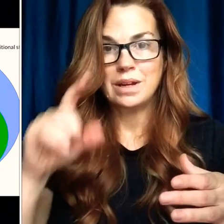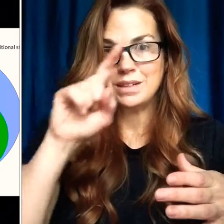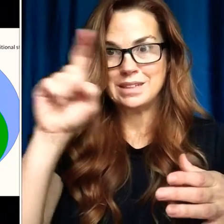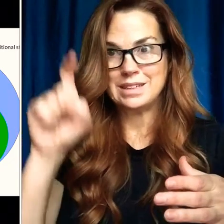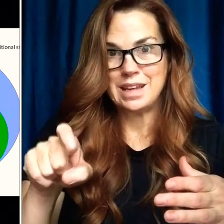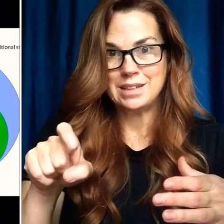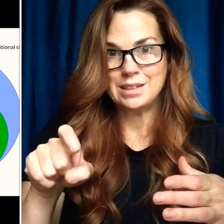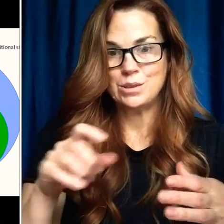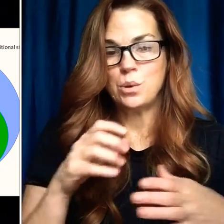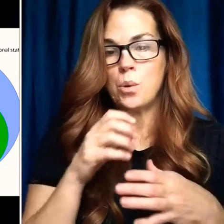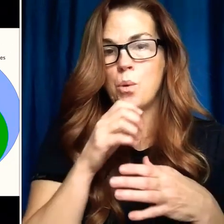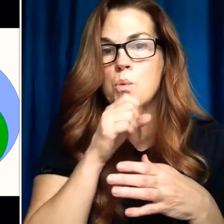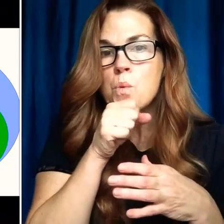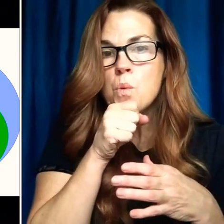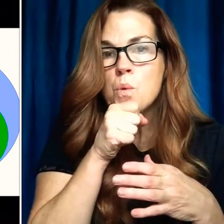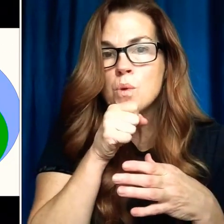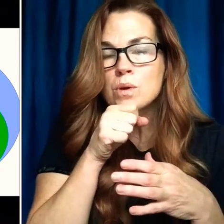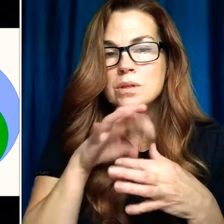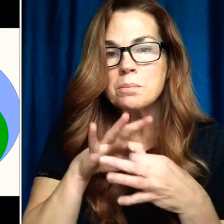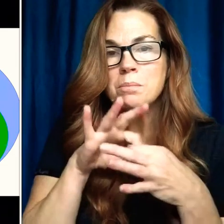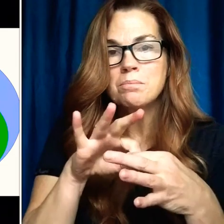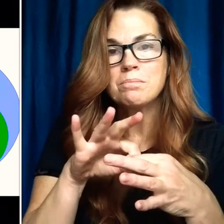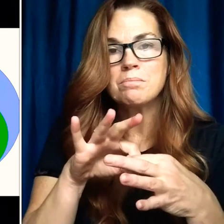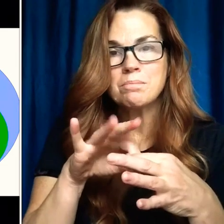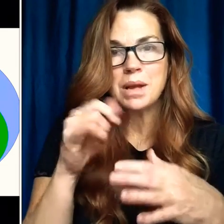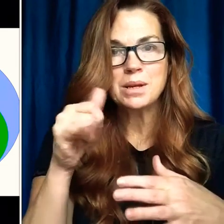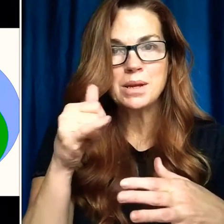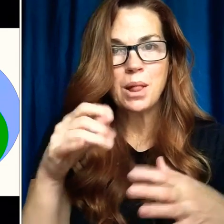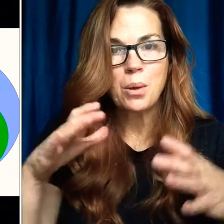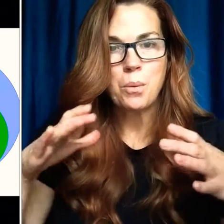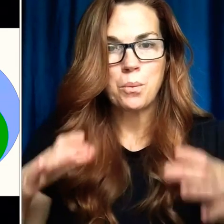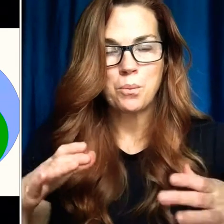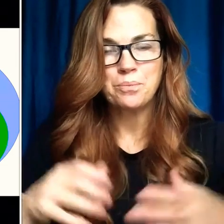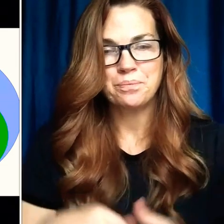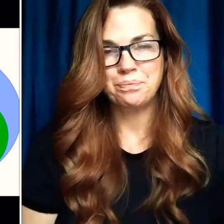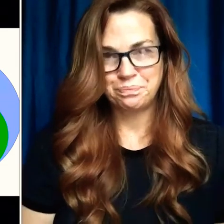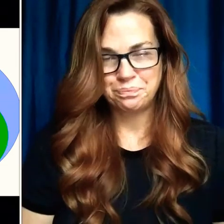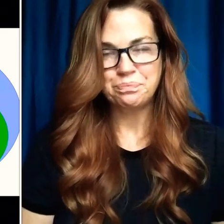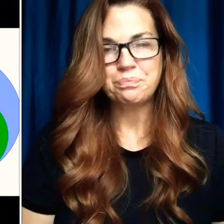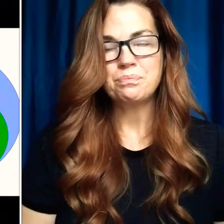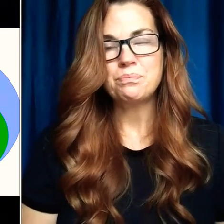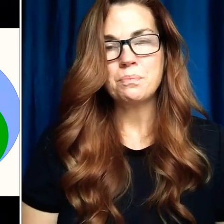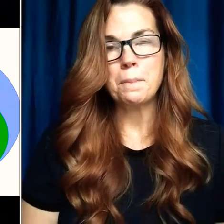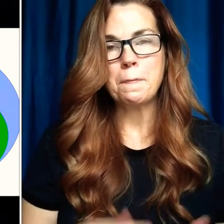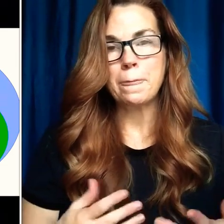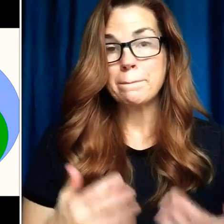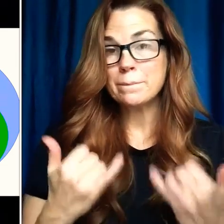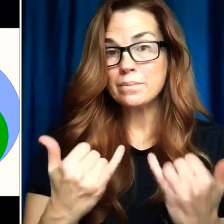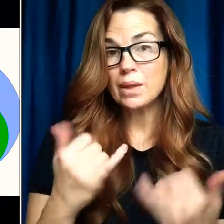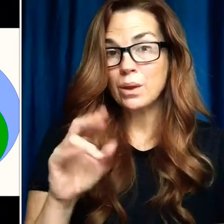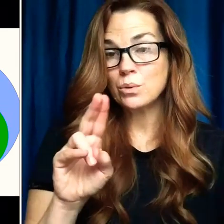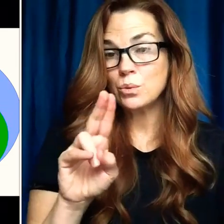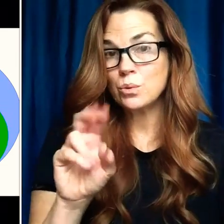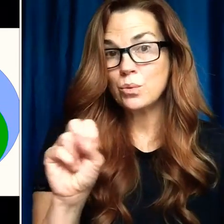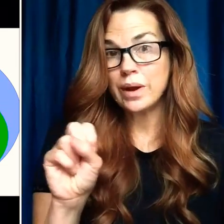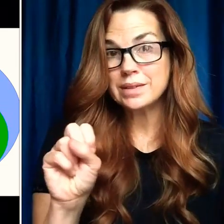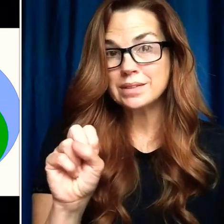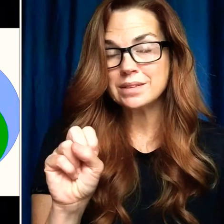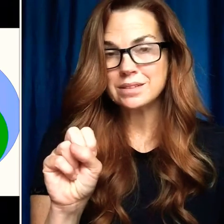Finally, the United States is made up of more than just Texas. There are 49 additional states, but there are also territories like the